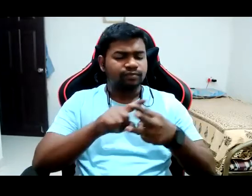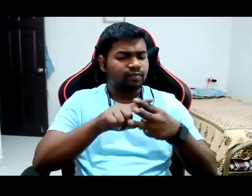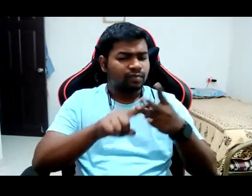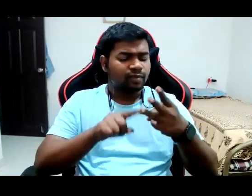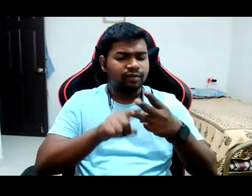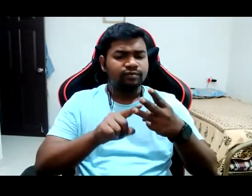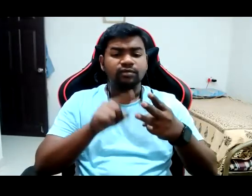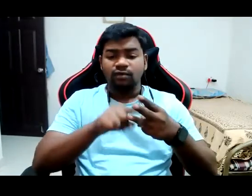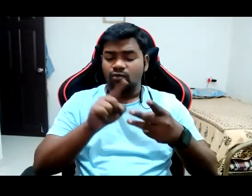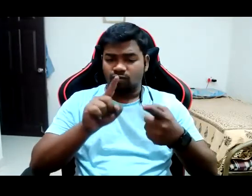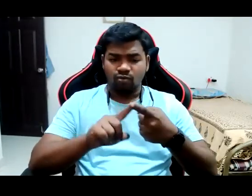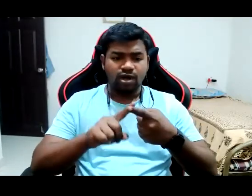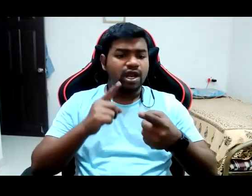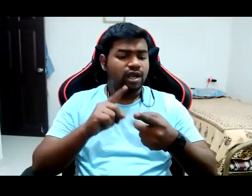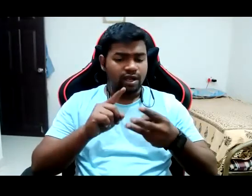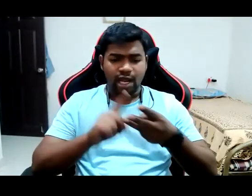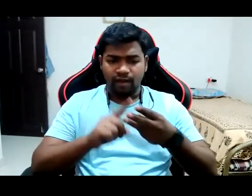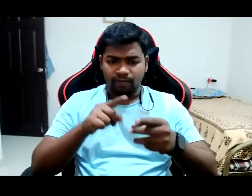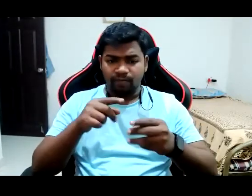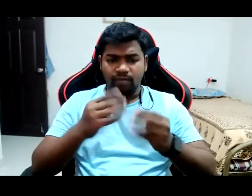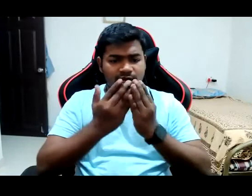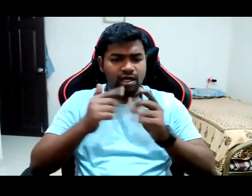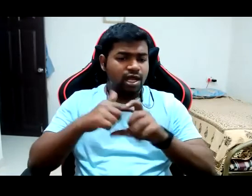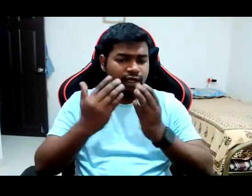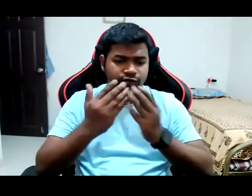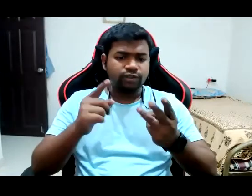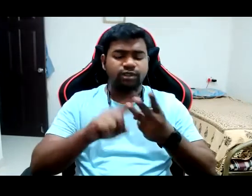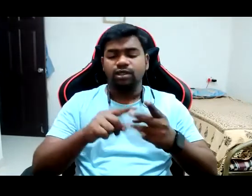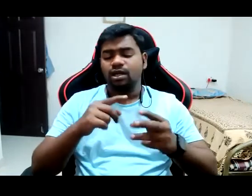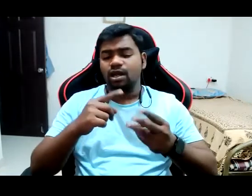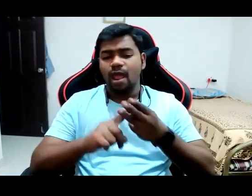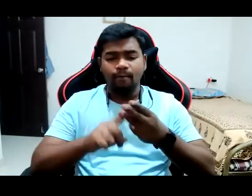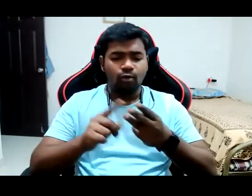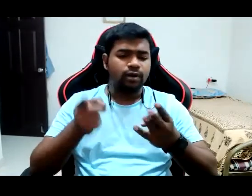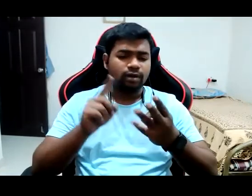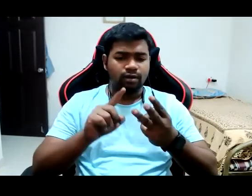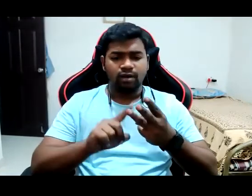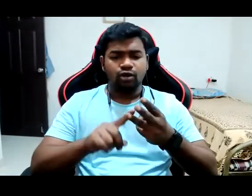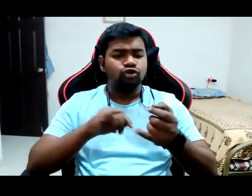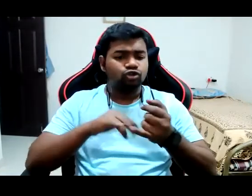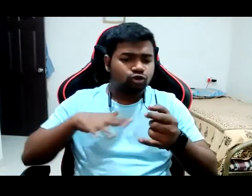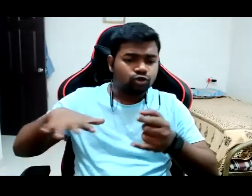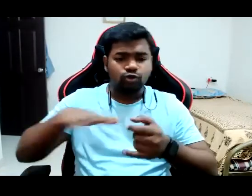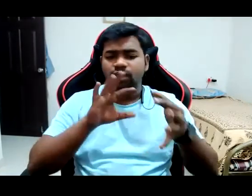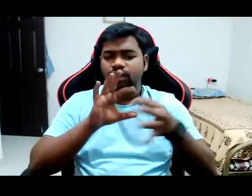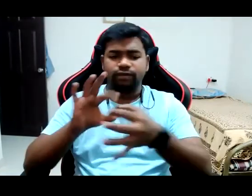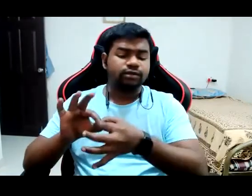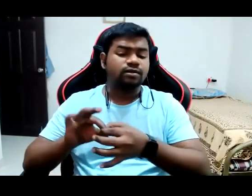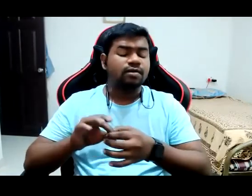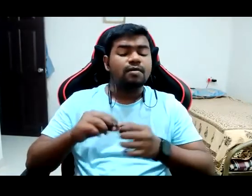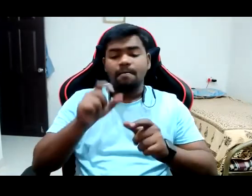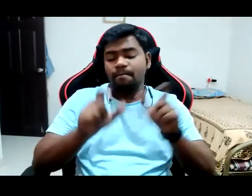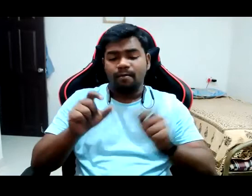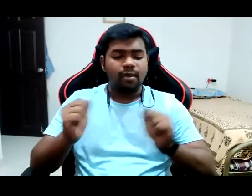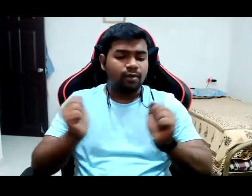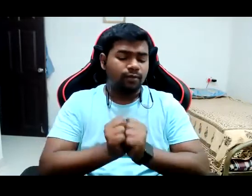are education, employment, and social connection. So what we're hoping is that people with disabilities will come